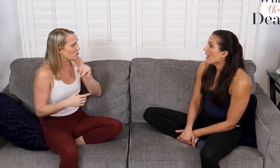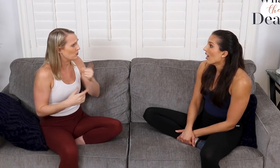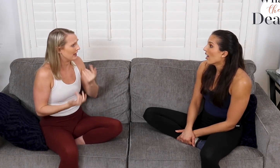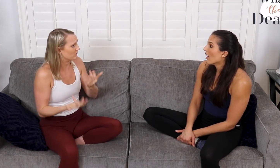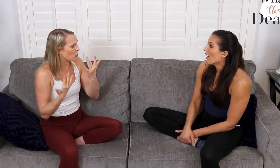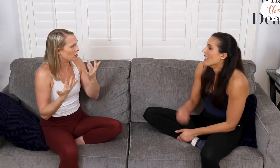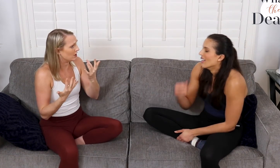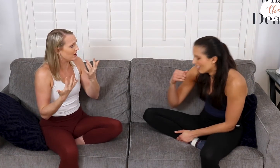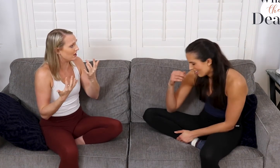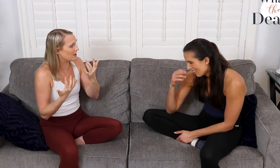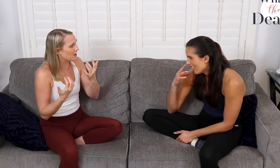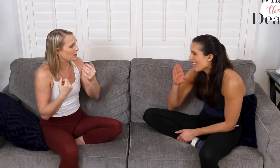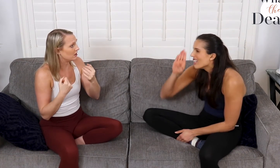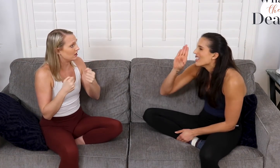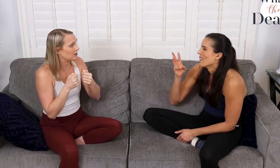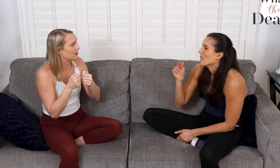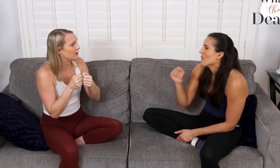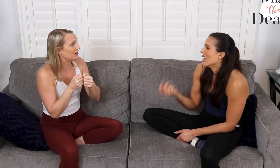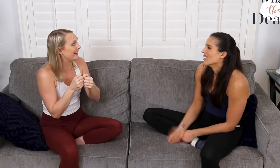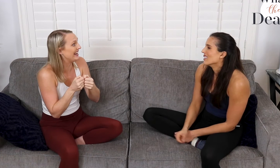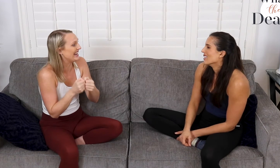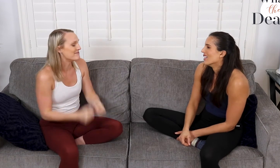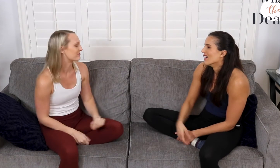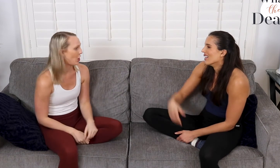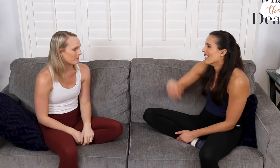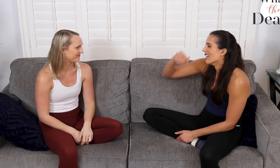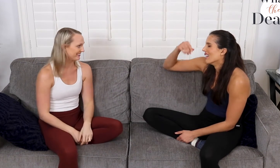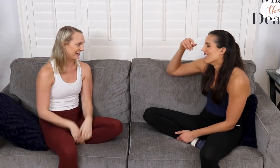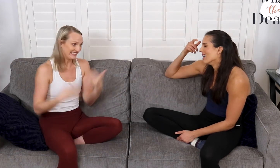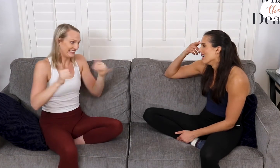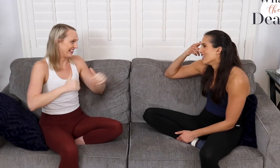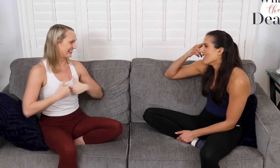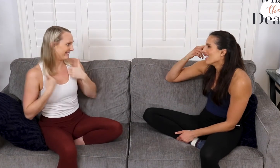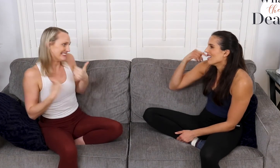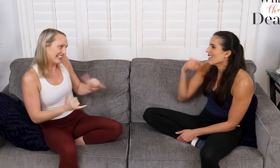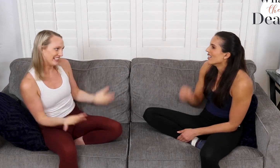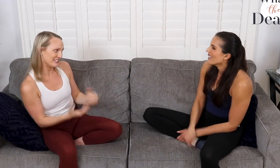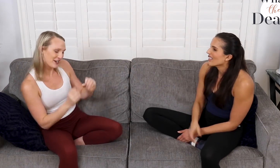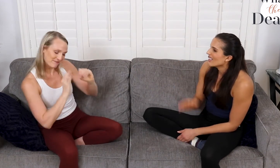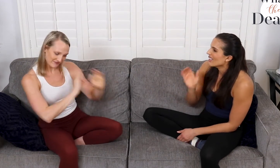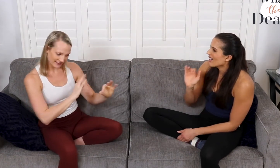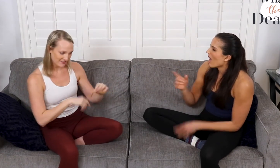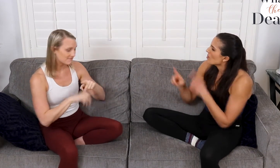University. And it's the worst because the lights with the fire alarms,